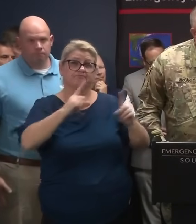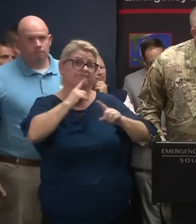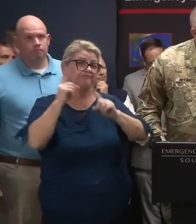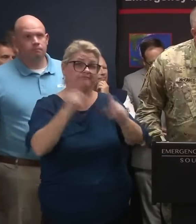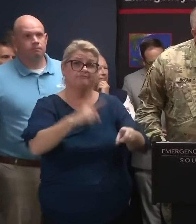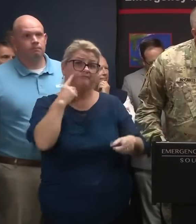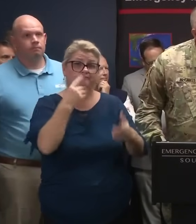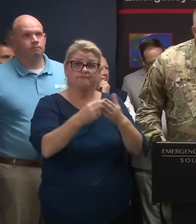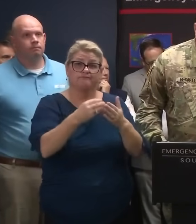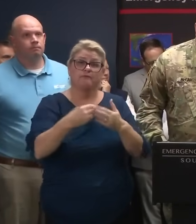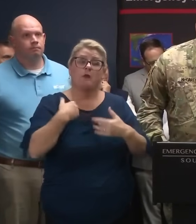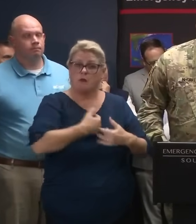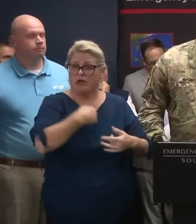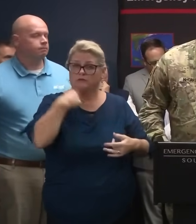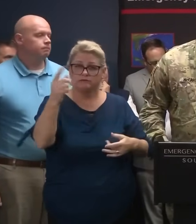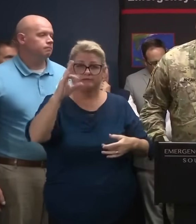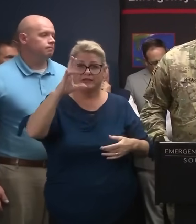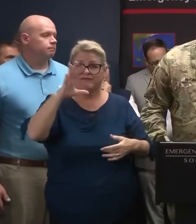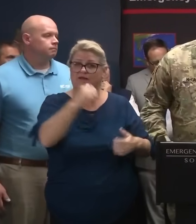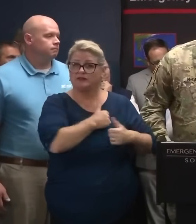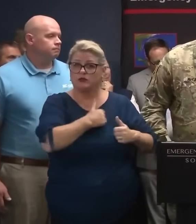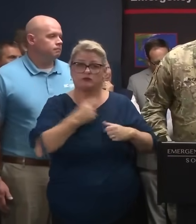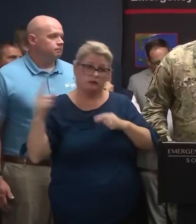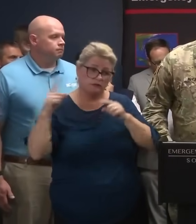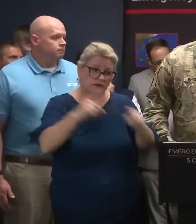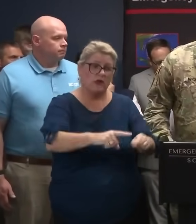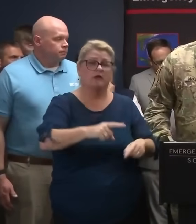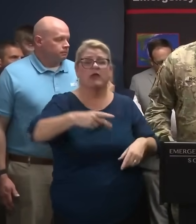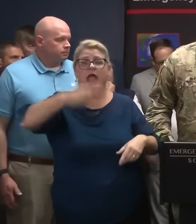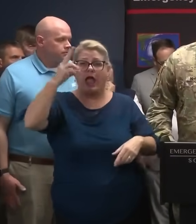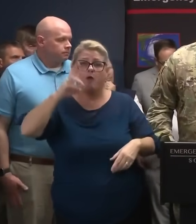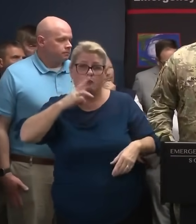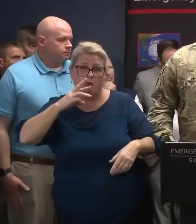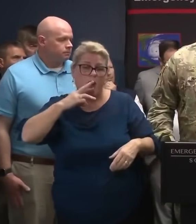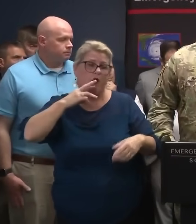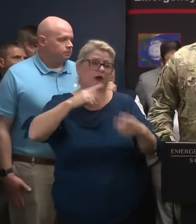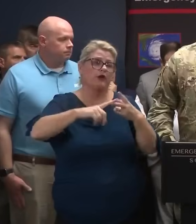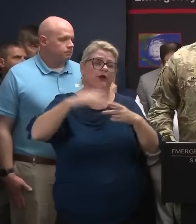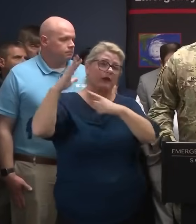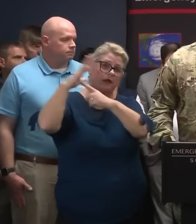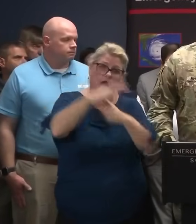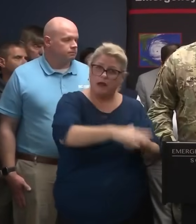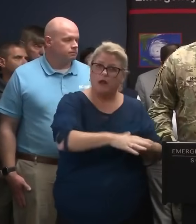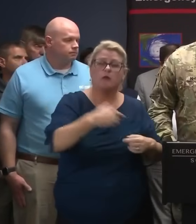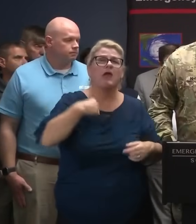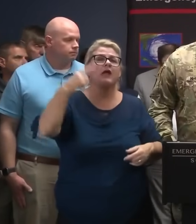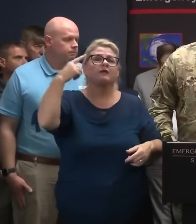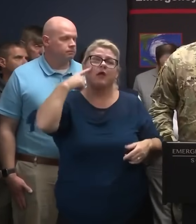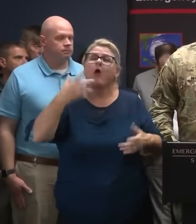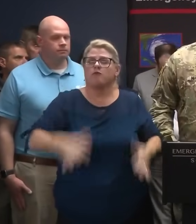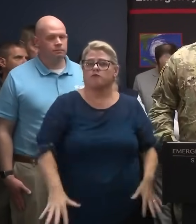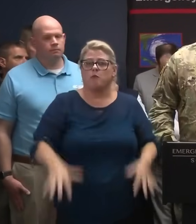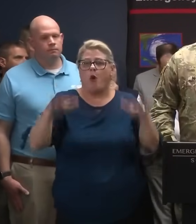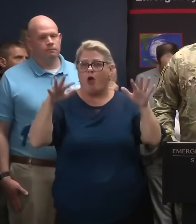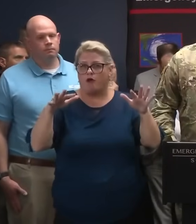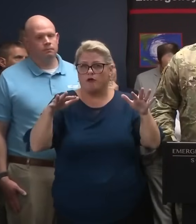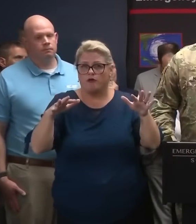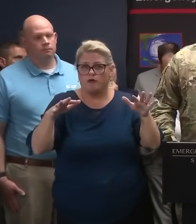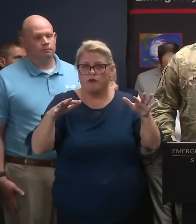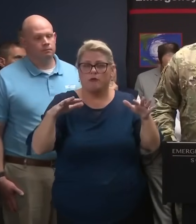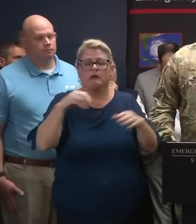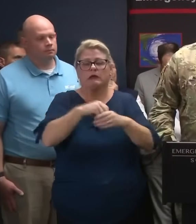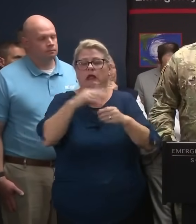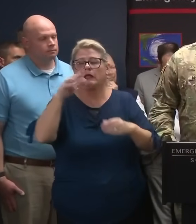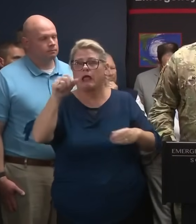on 75 soldiers and high water vehicles, the LMTVs, anticipating this to be initially a water event where we may have the need